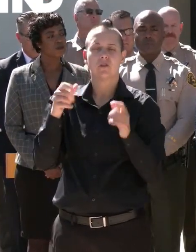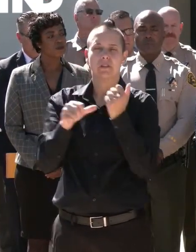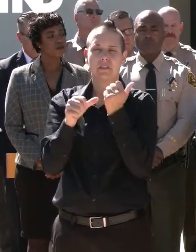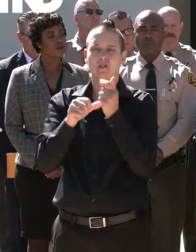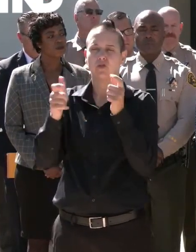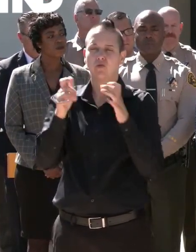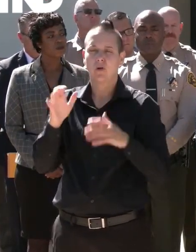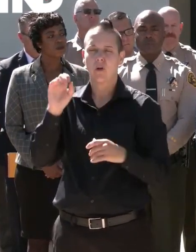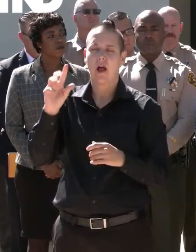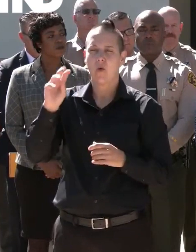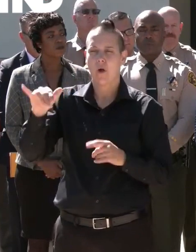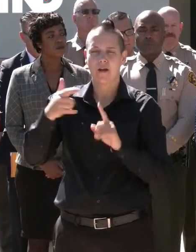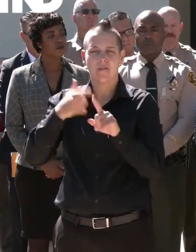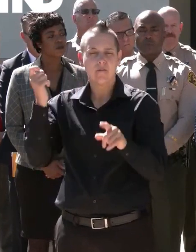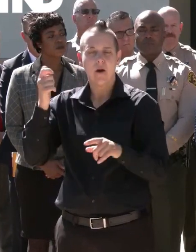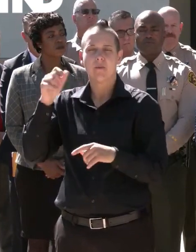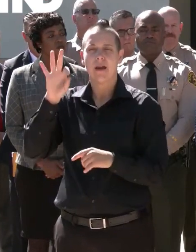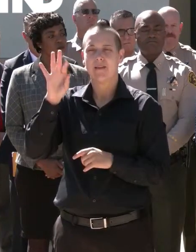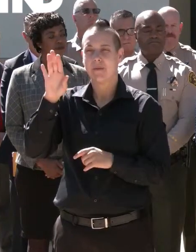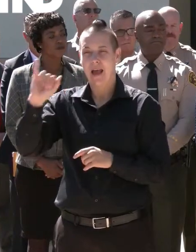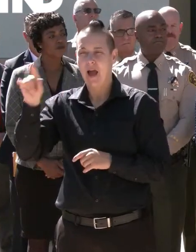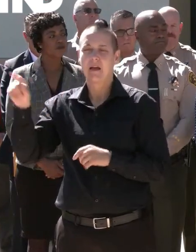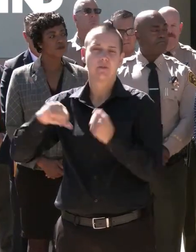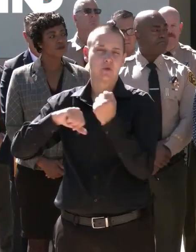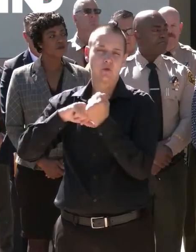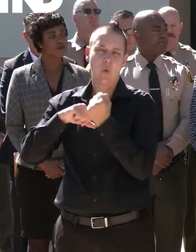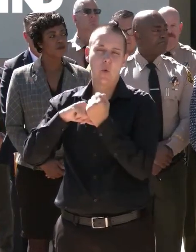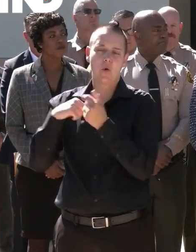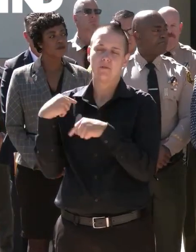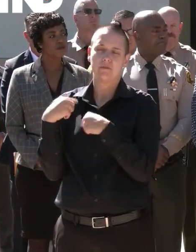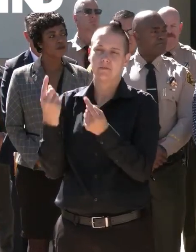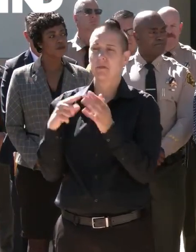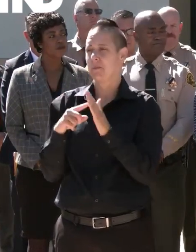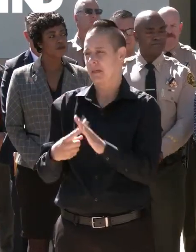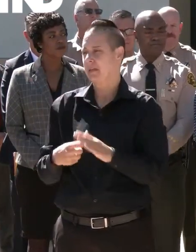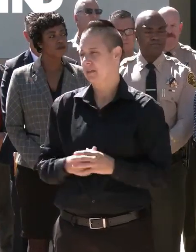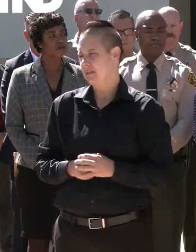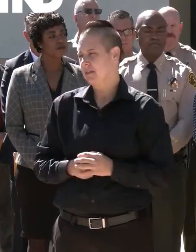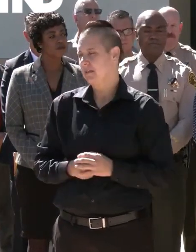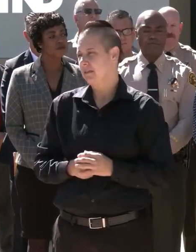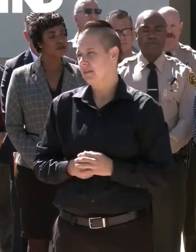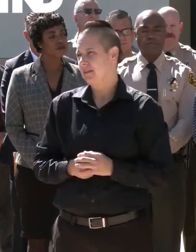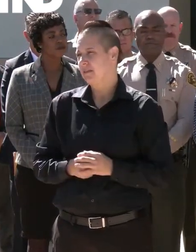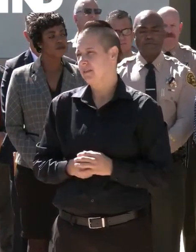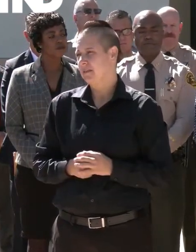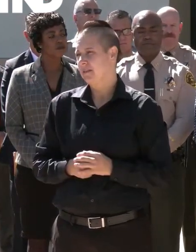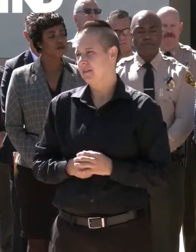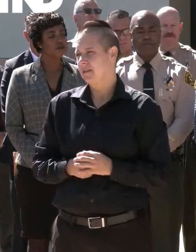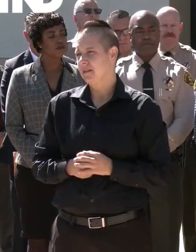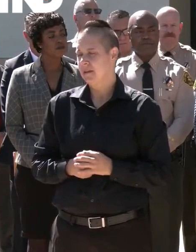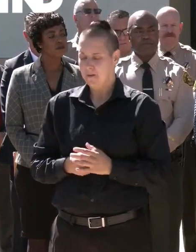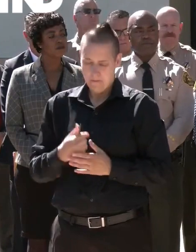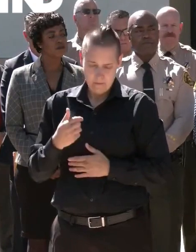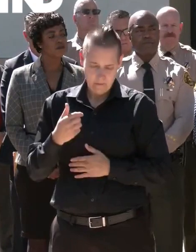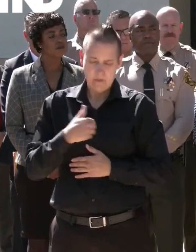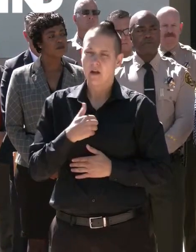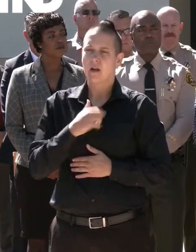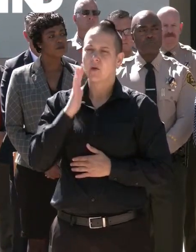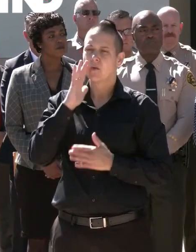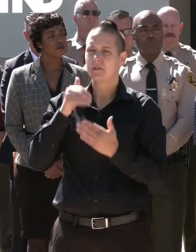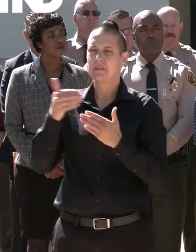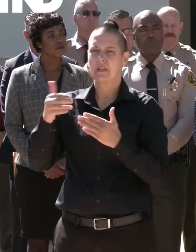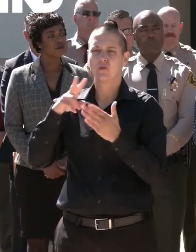Director Don Elway from the FBI, who has been supportive from the very beginning. I'm going to